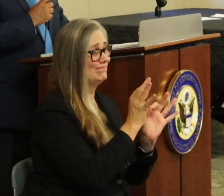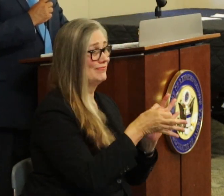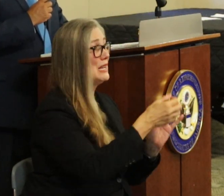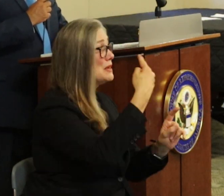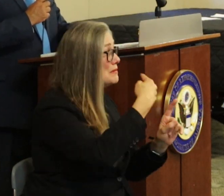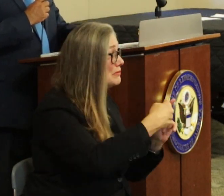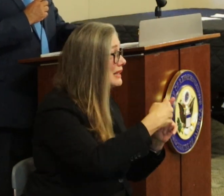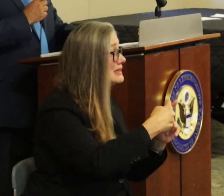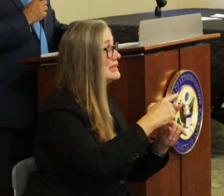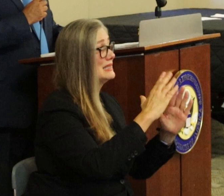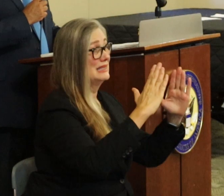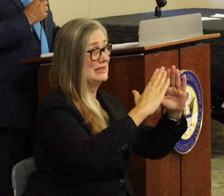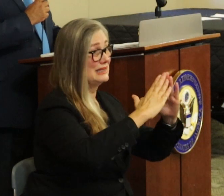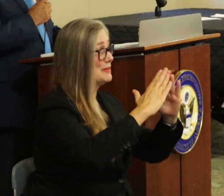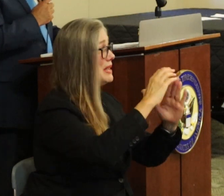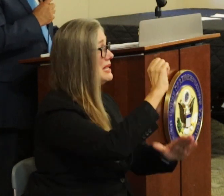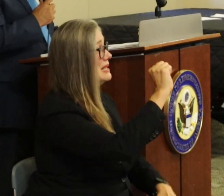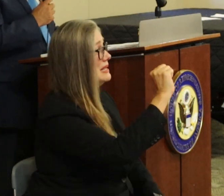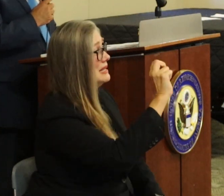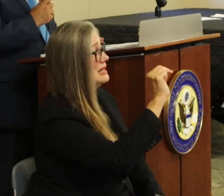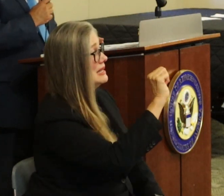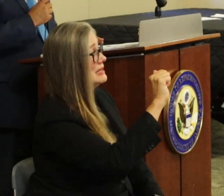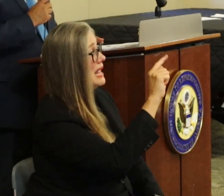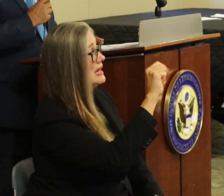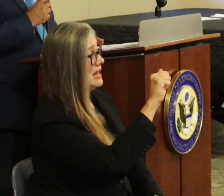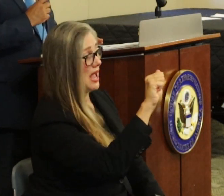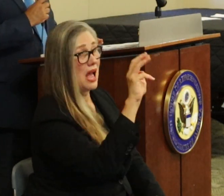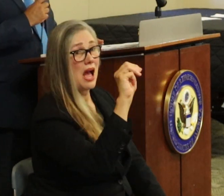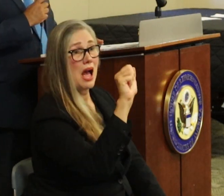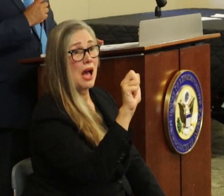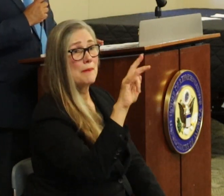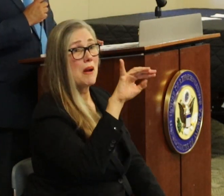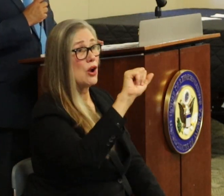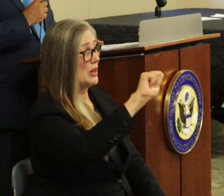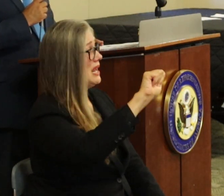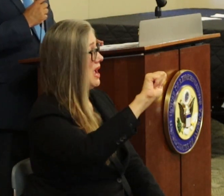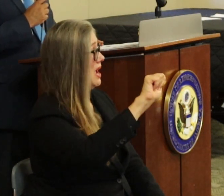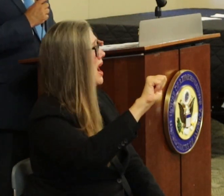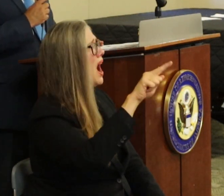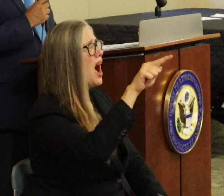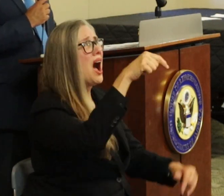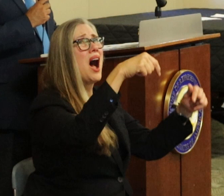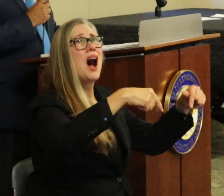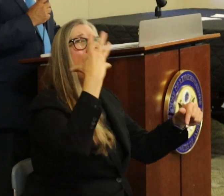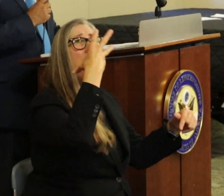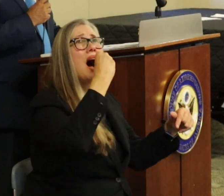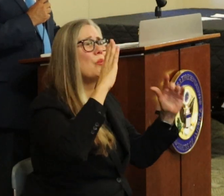city of Santa Maria for letting us use this wonderful